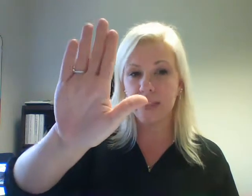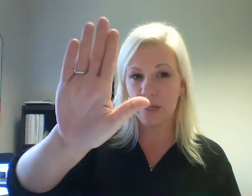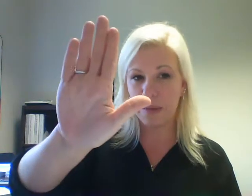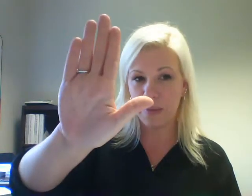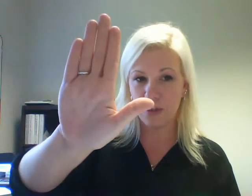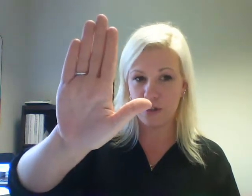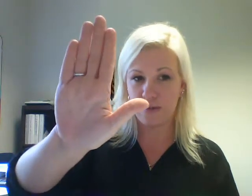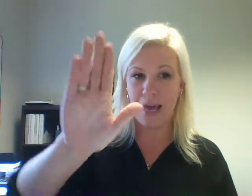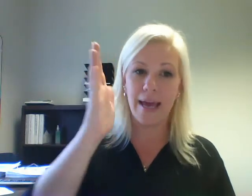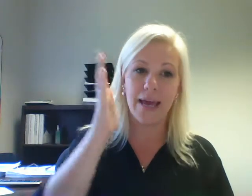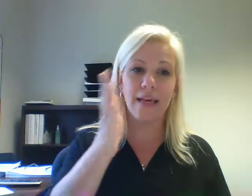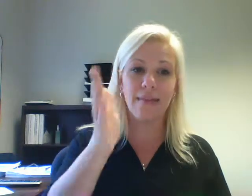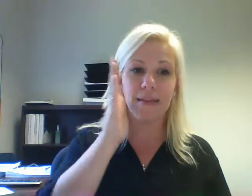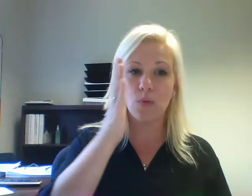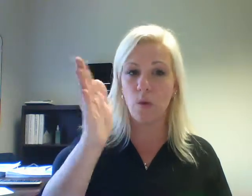going to be just your flat hand like this. Will.